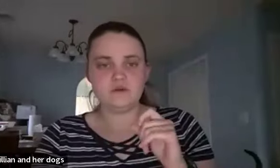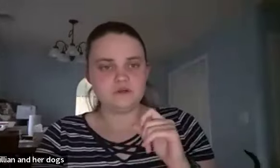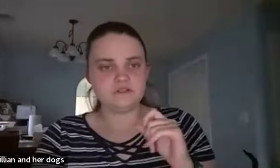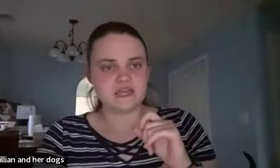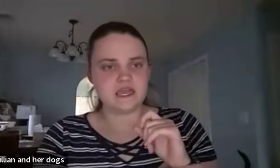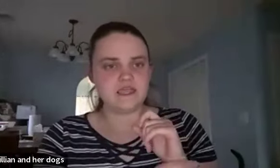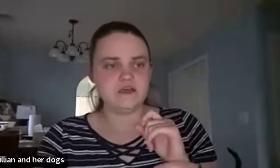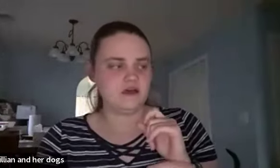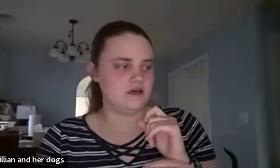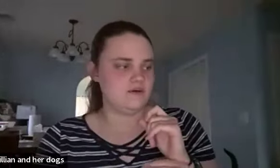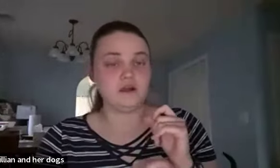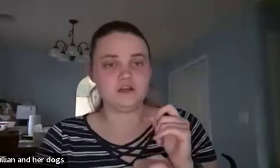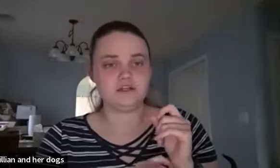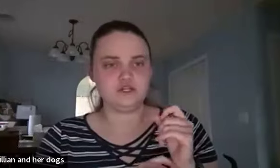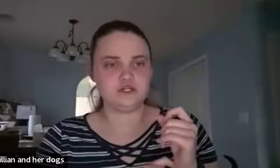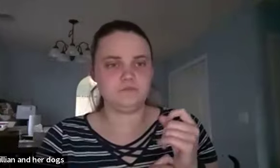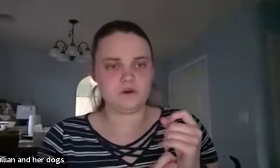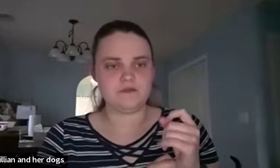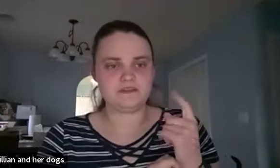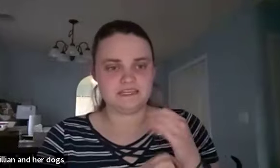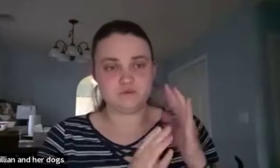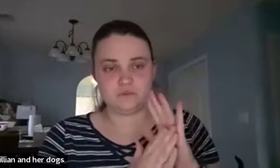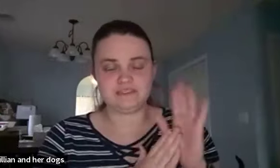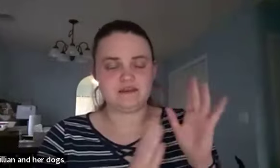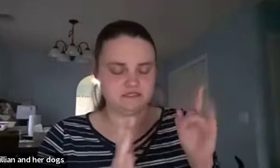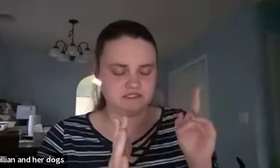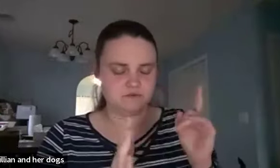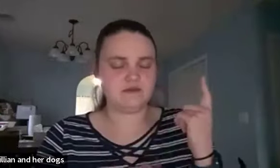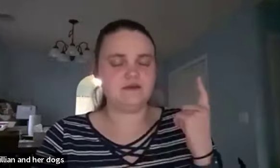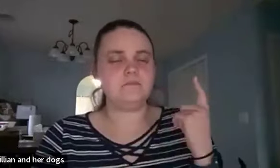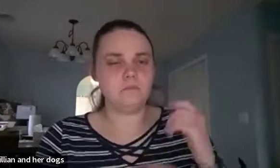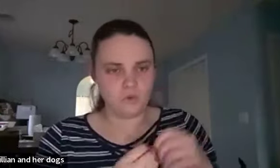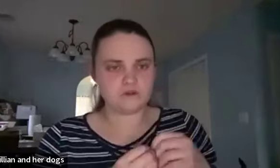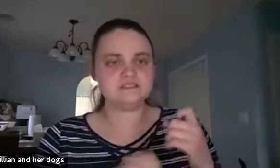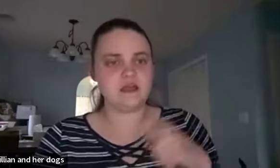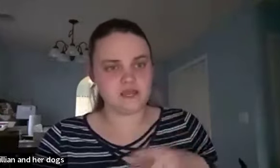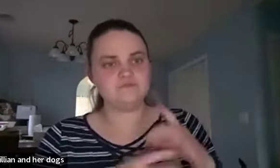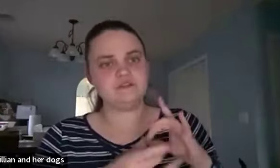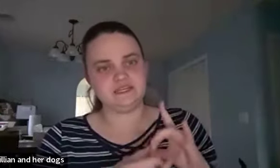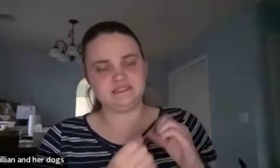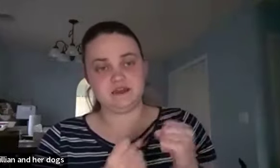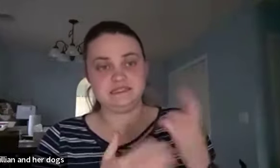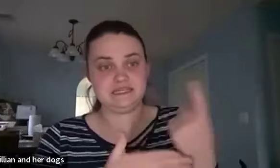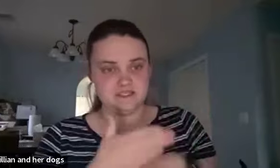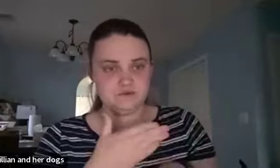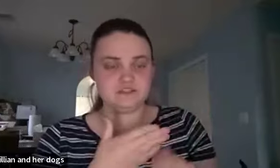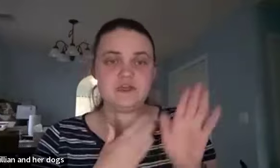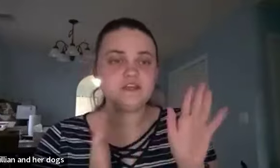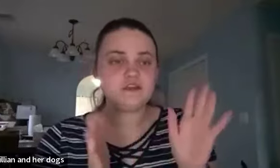I will say we are going to learn more about the days of the, not days of the week, more time related signs next week. So if you have any